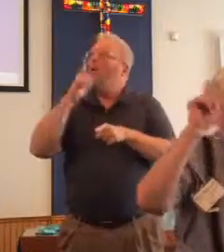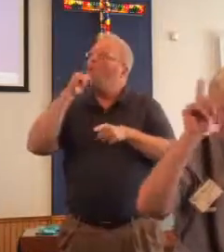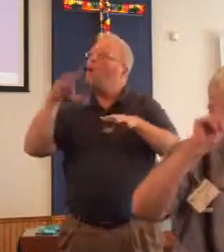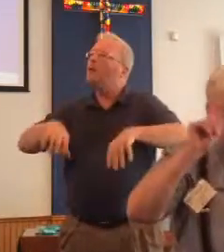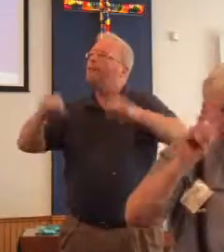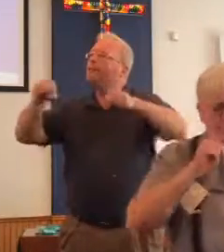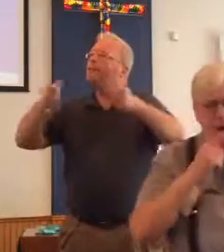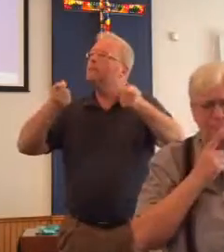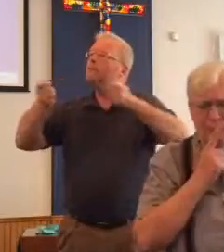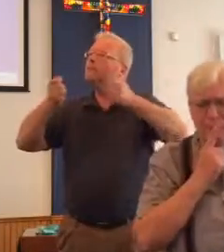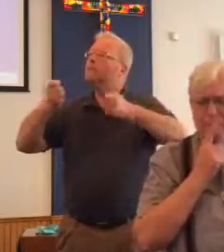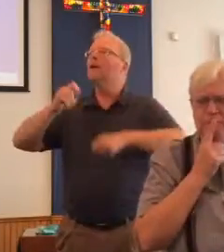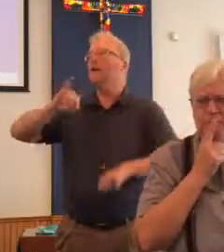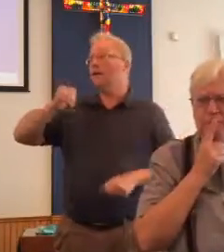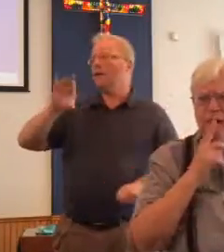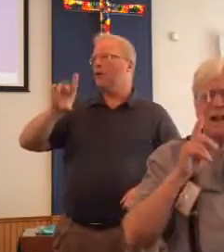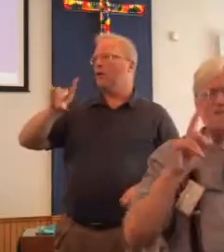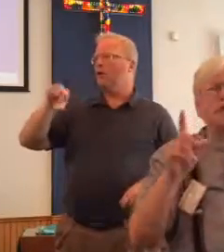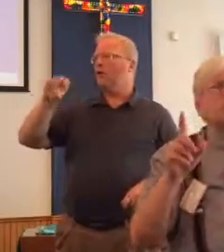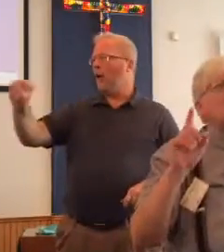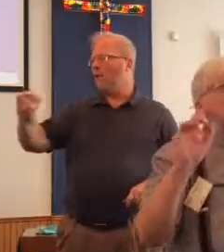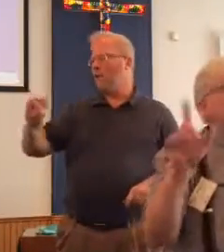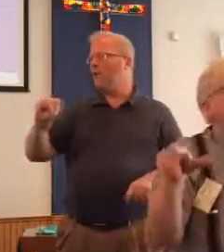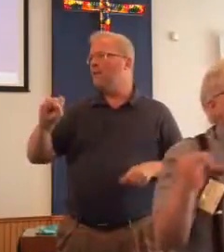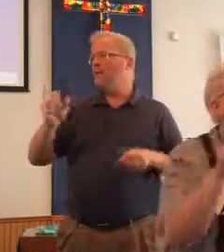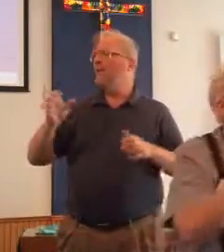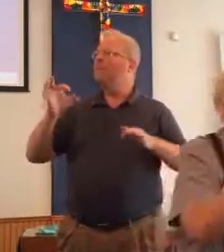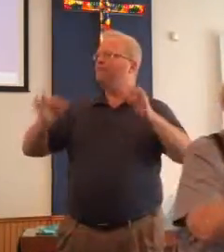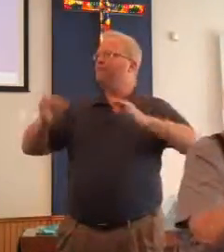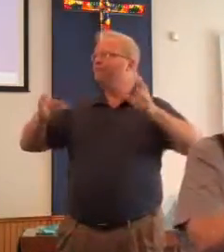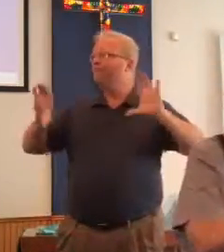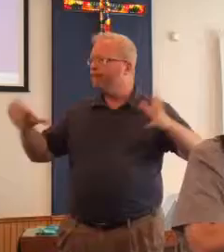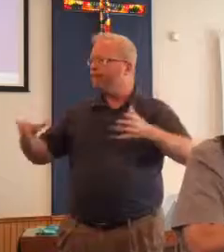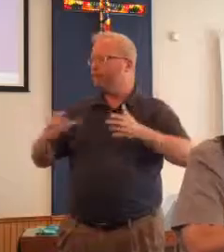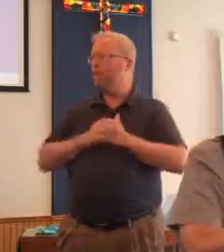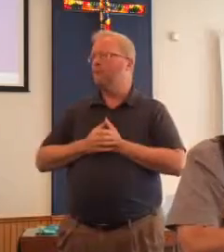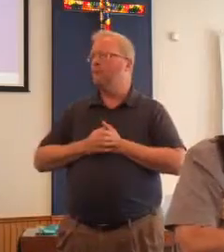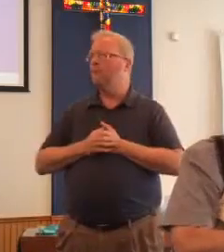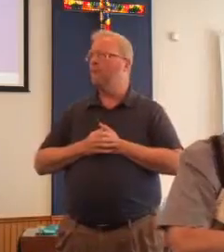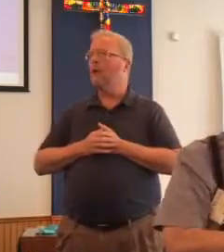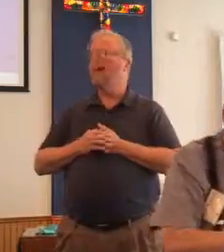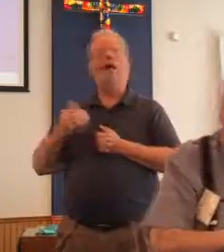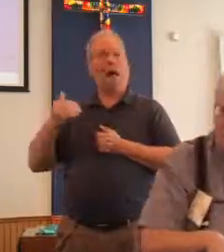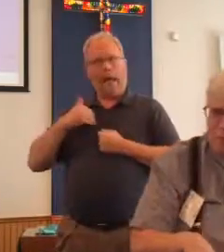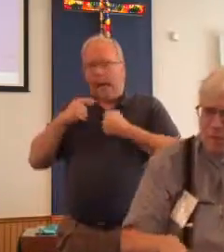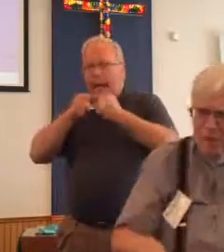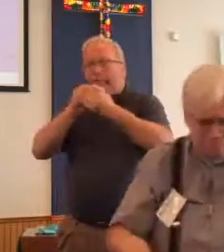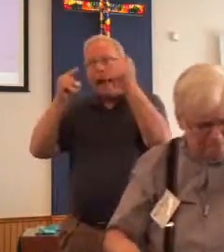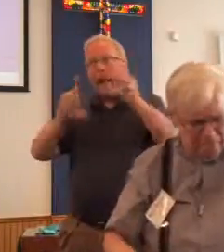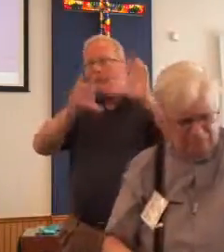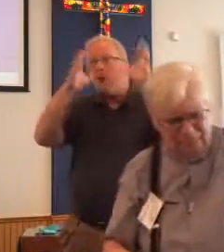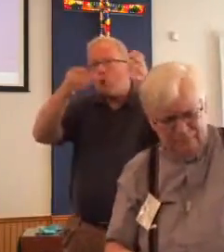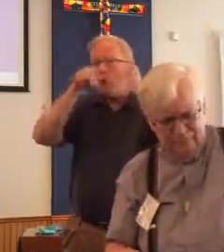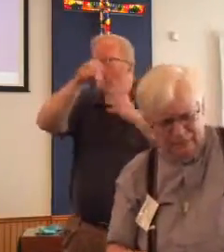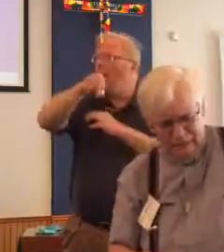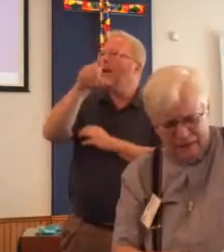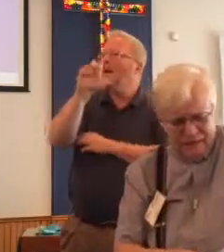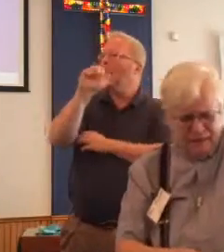And then there was the problem of those pesky Canaanites. You remember them?